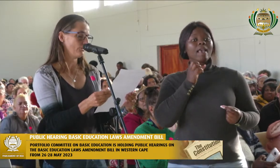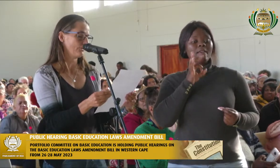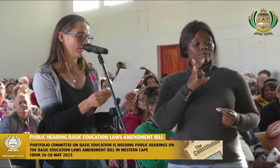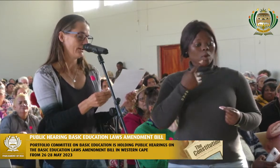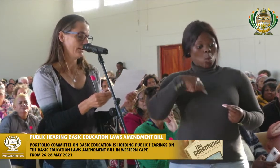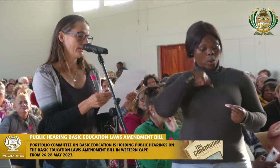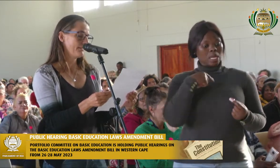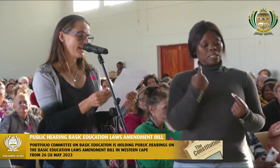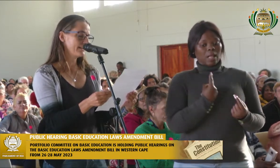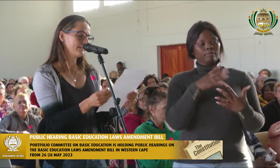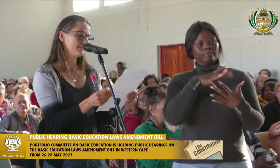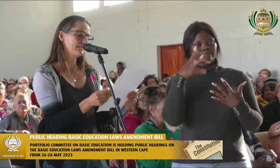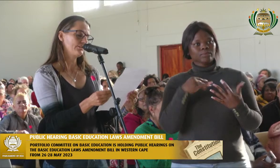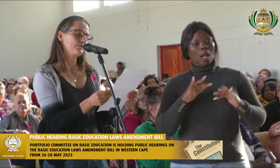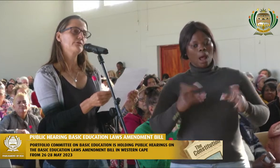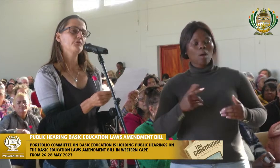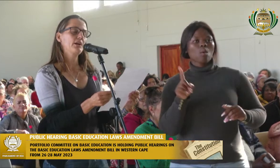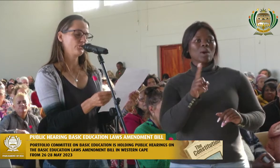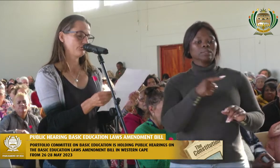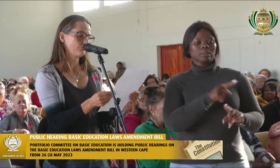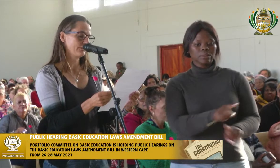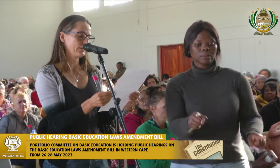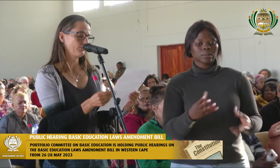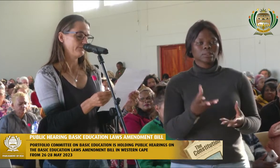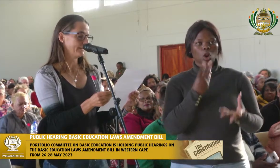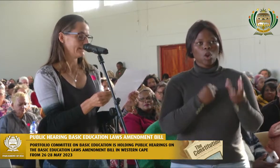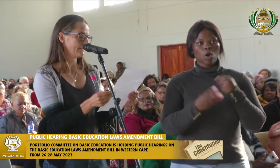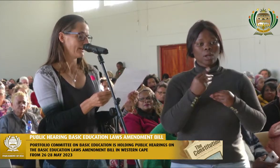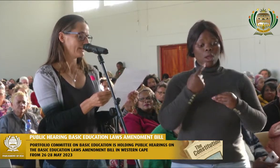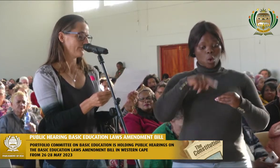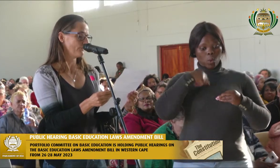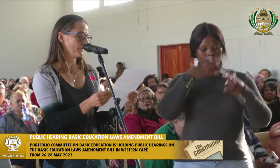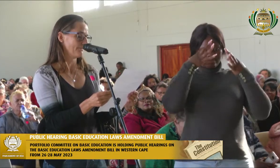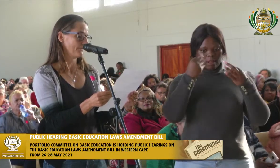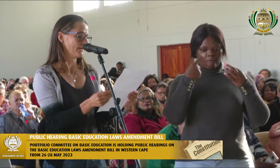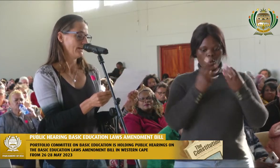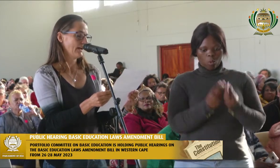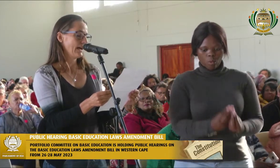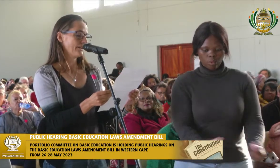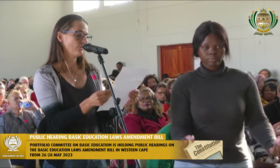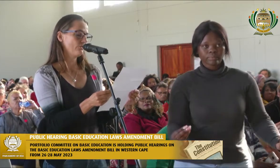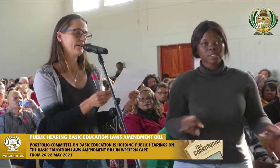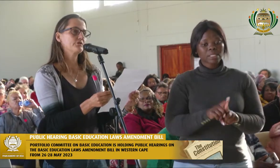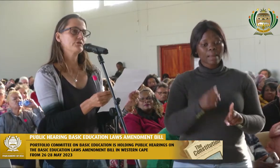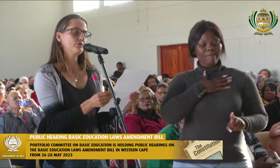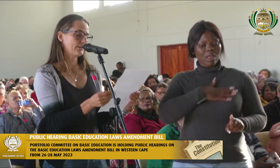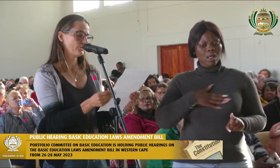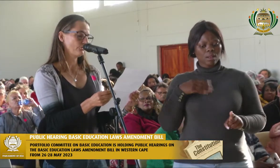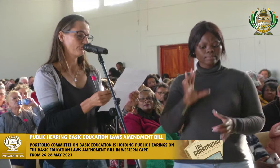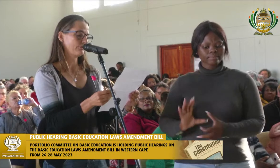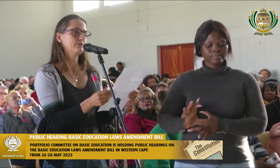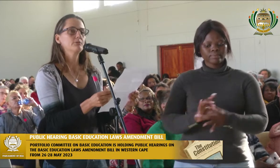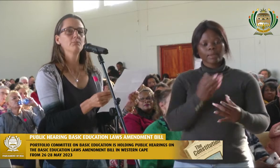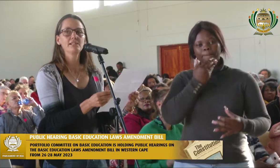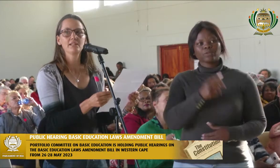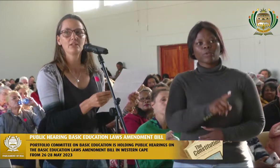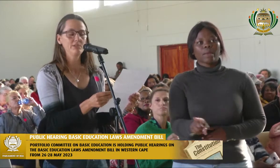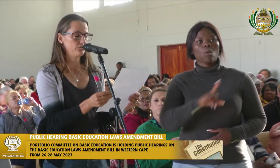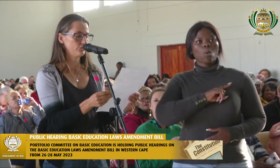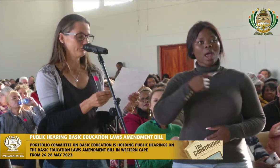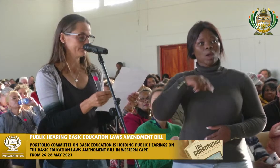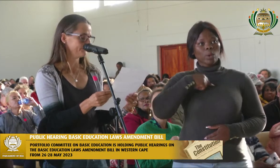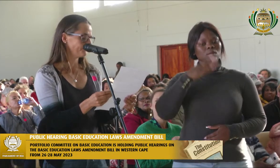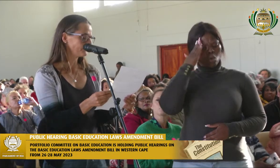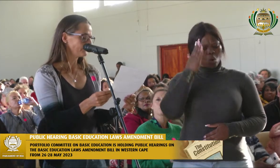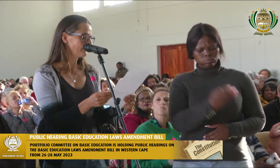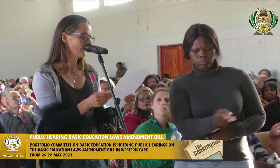how they learn, making the decisions for our children that we feel is best for them, as who else knows our children better than